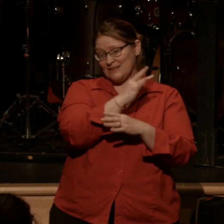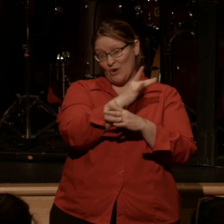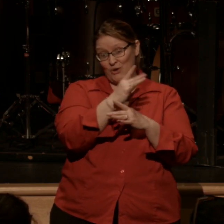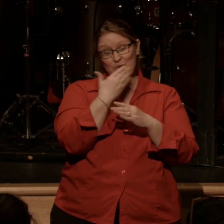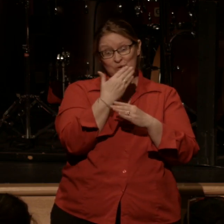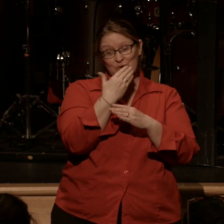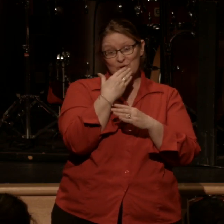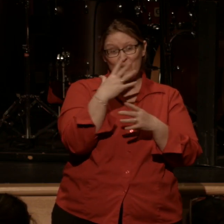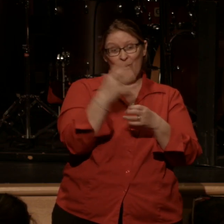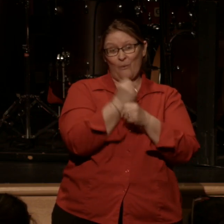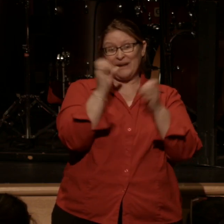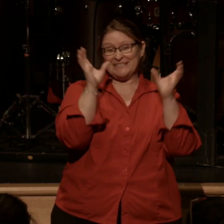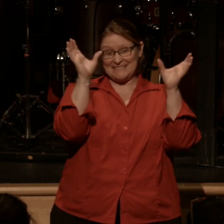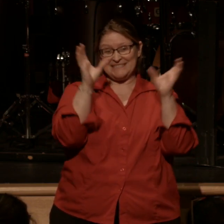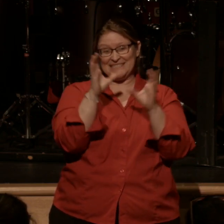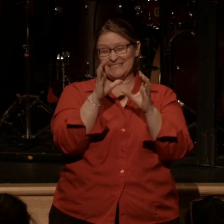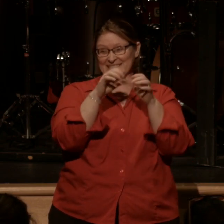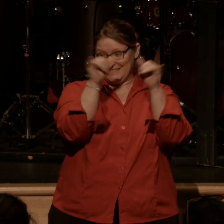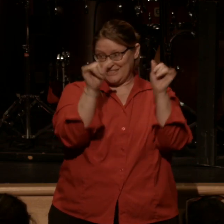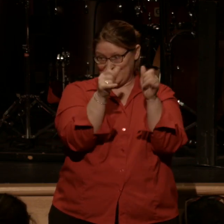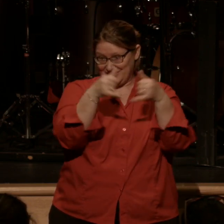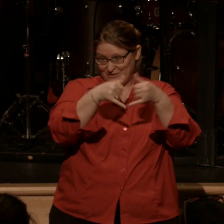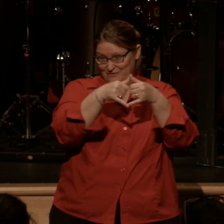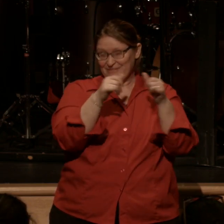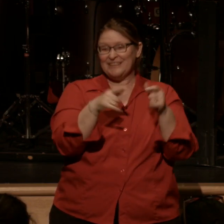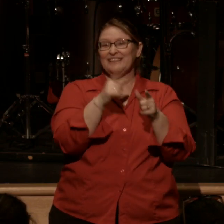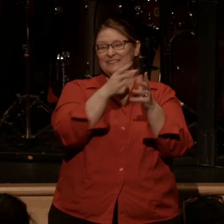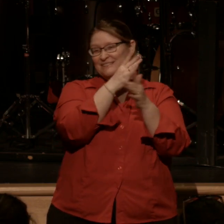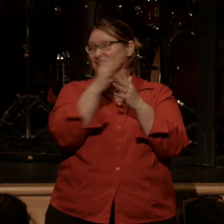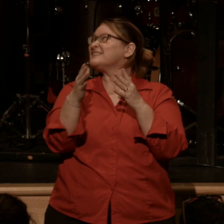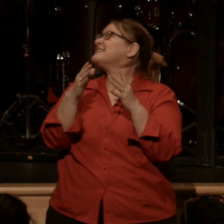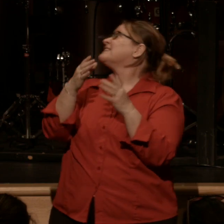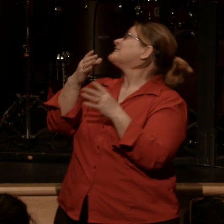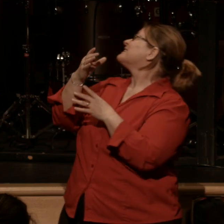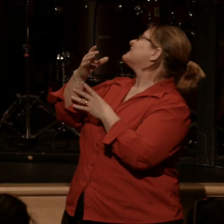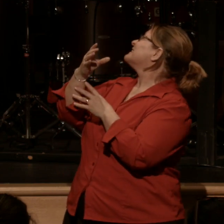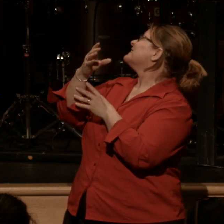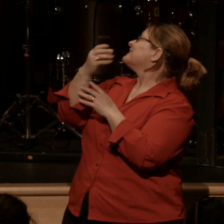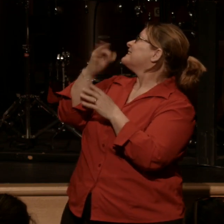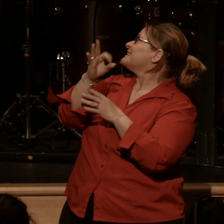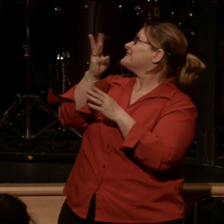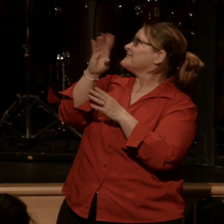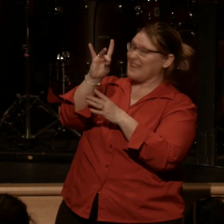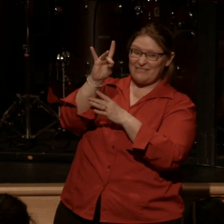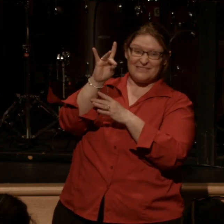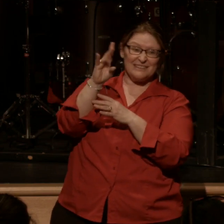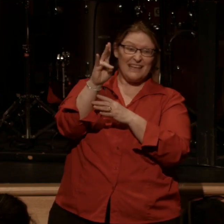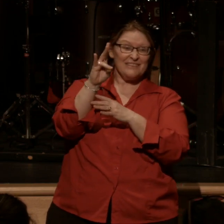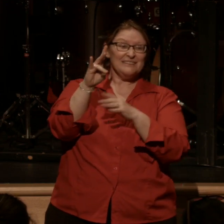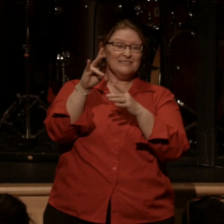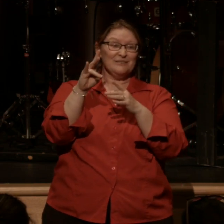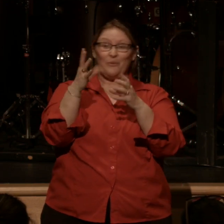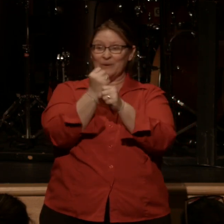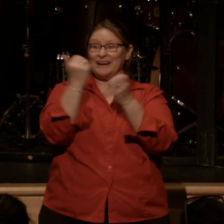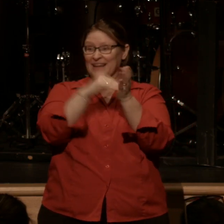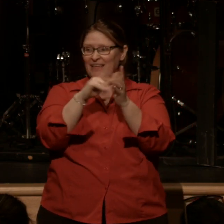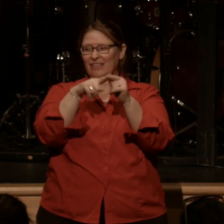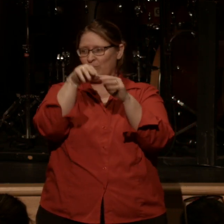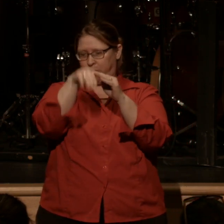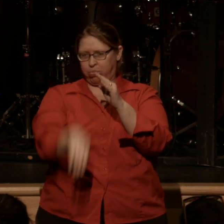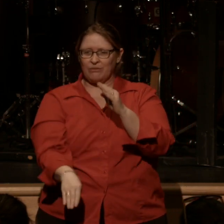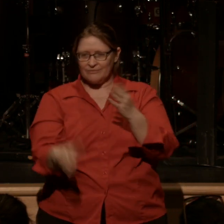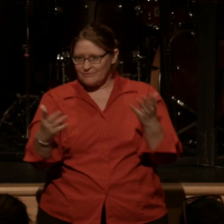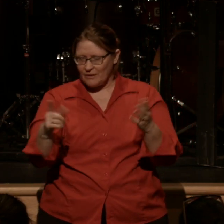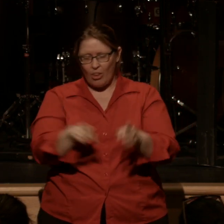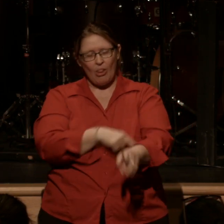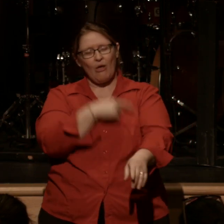well, winning Stanley Cups. And in 1967, they win the last one, and then things bottom out. Things were very bad